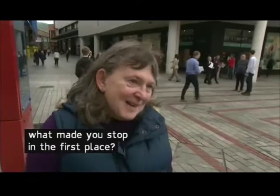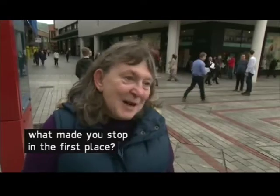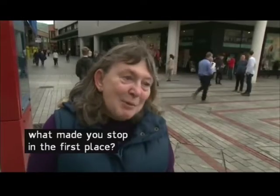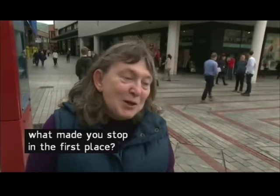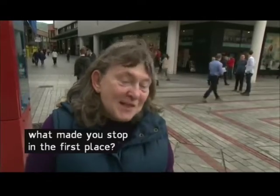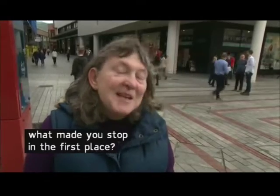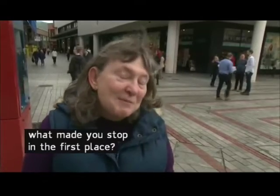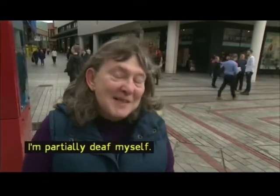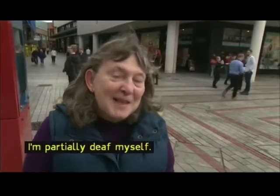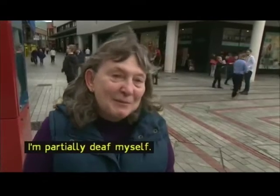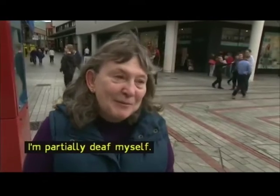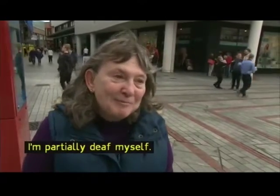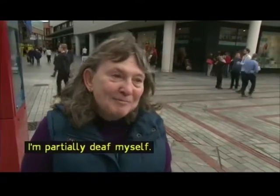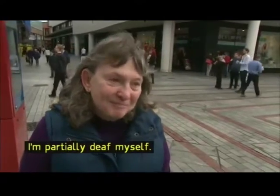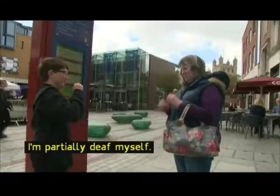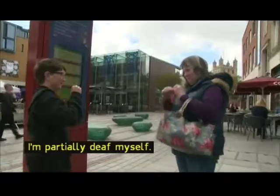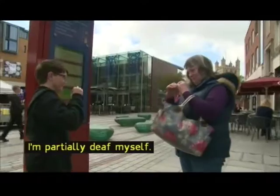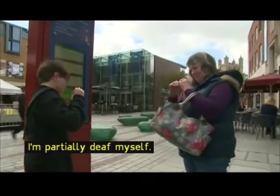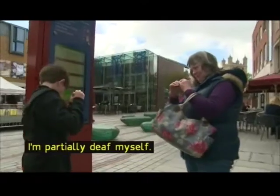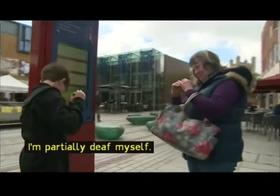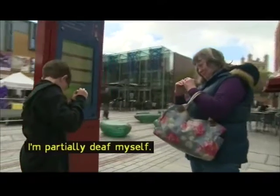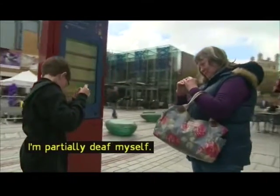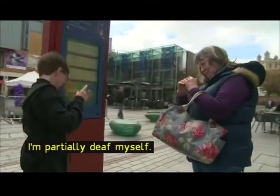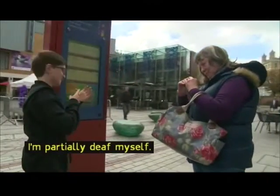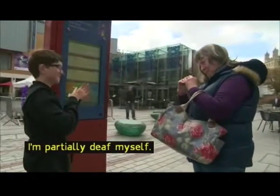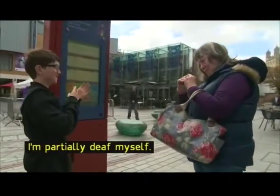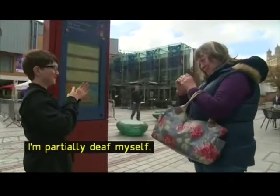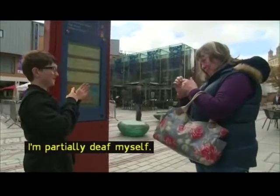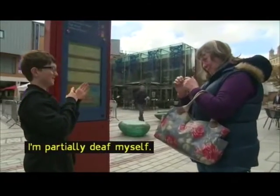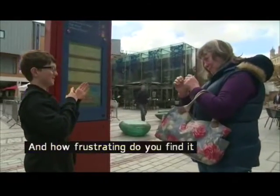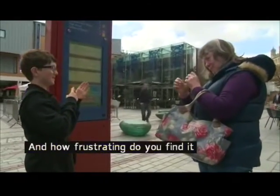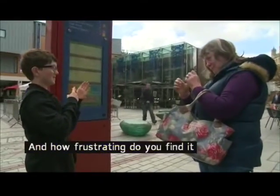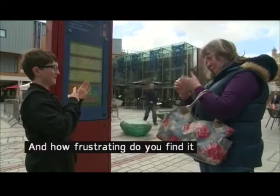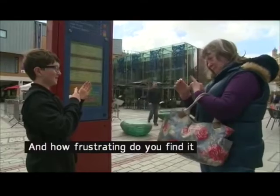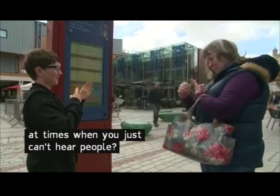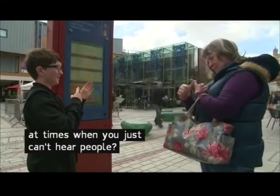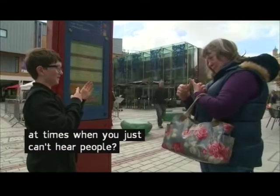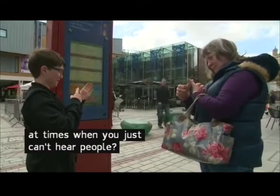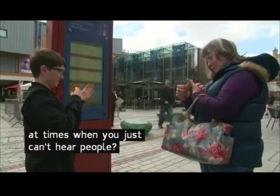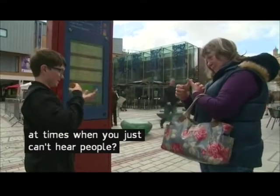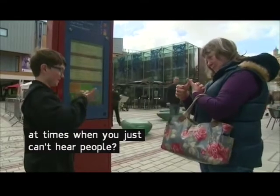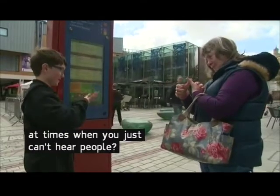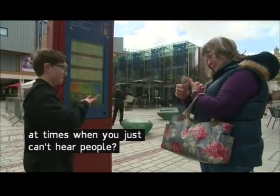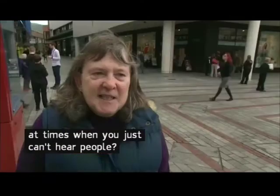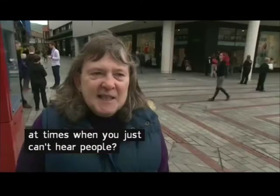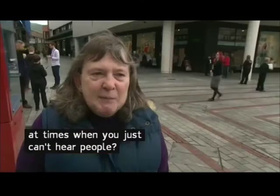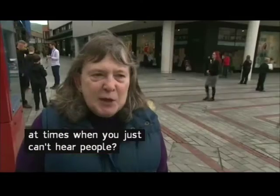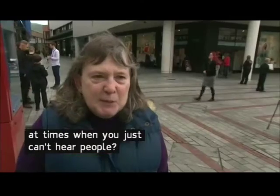I'm partially deaf myself. And how frustrating do you find it at times when you just can't hear people? I find it irritating because